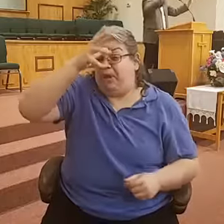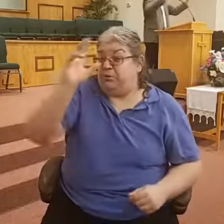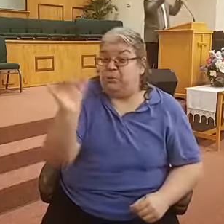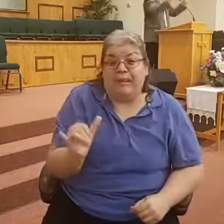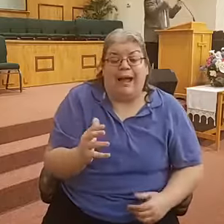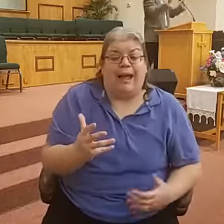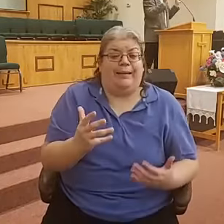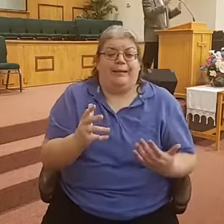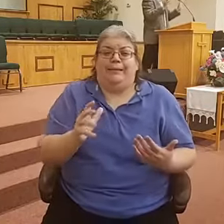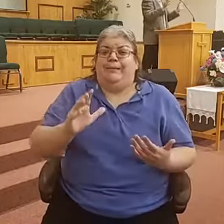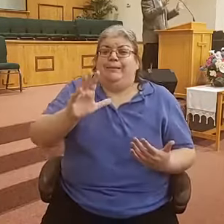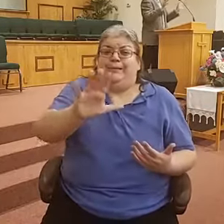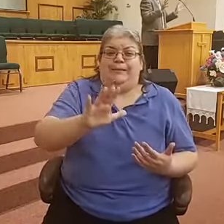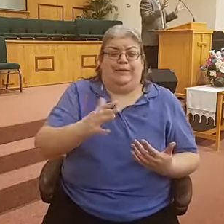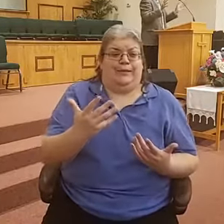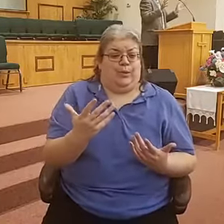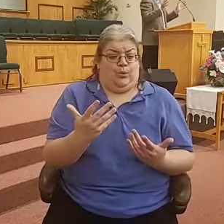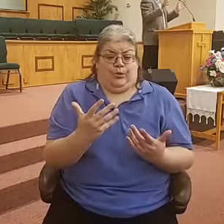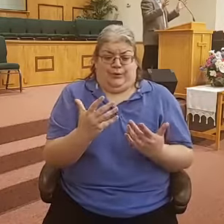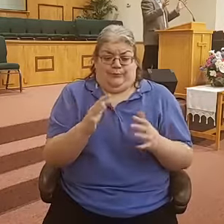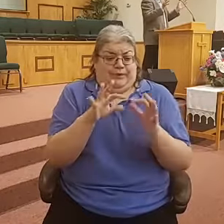any of that, but I do know this.